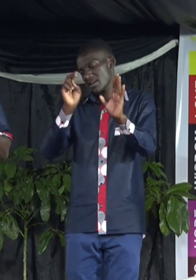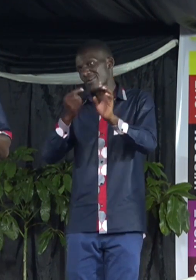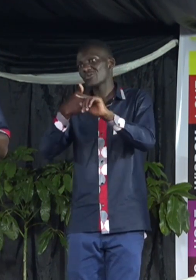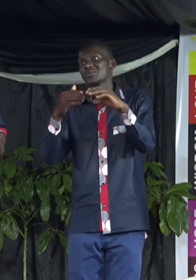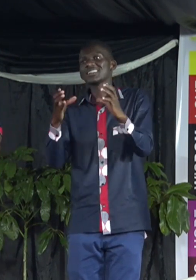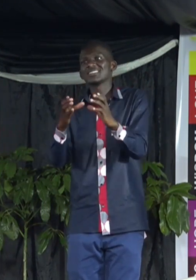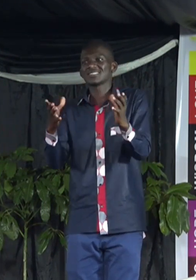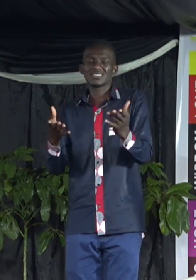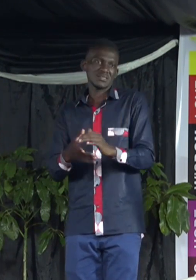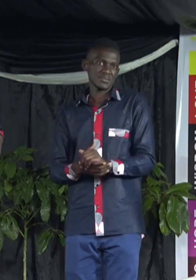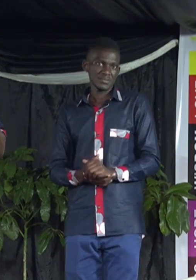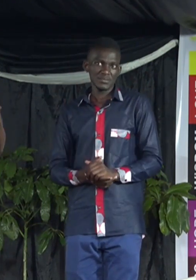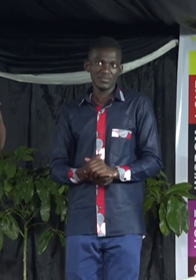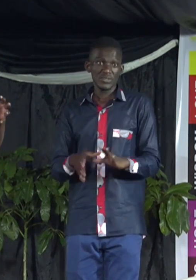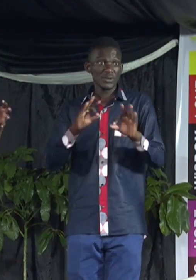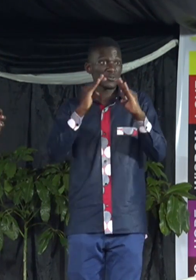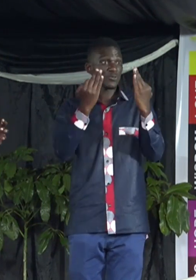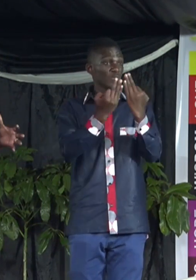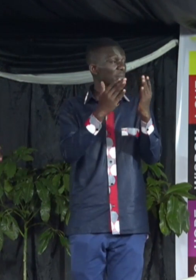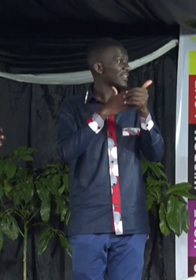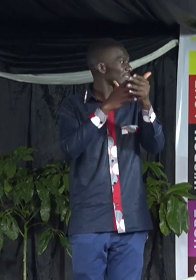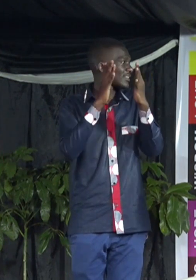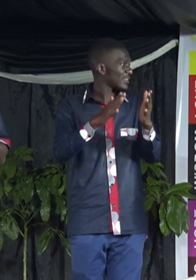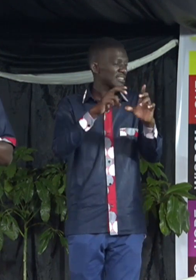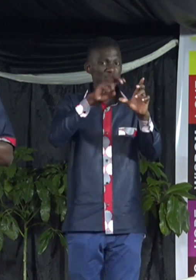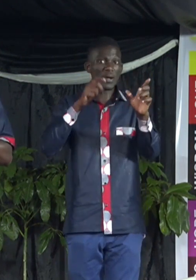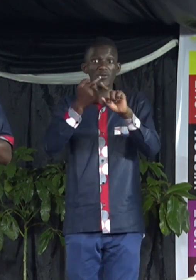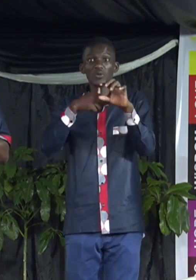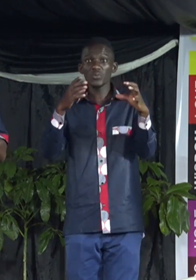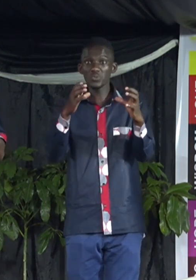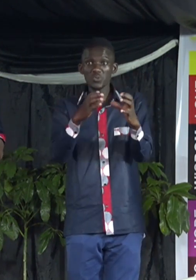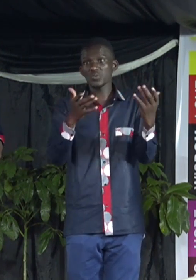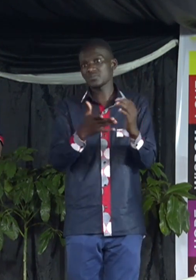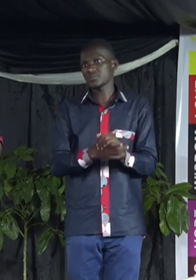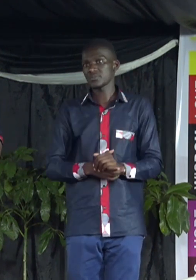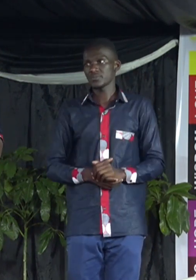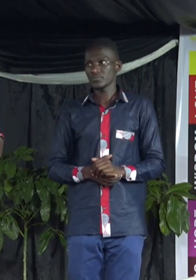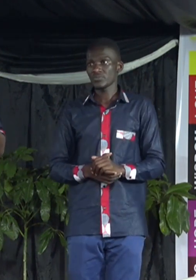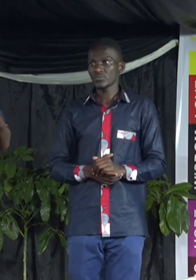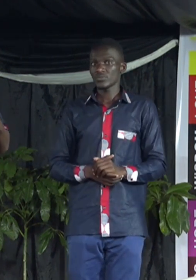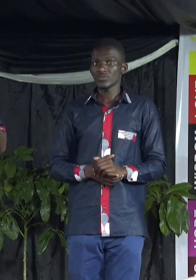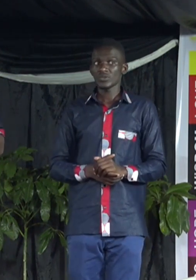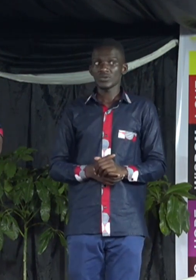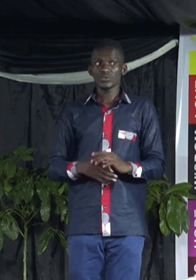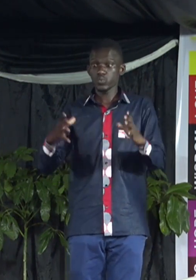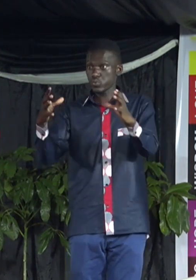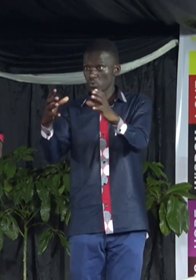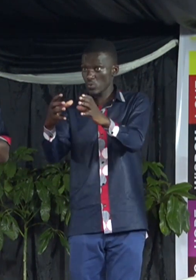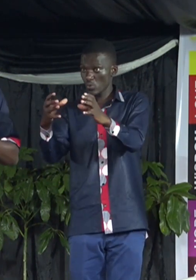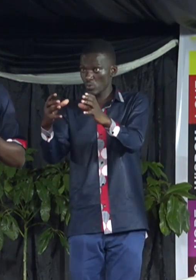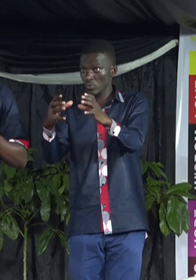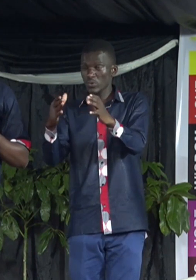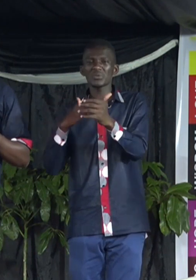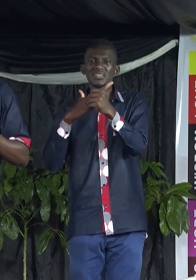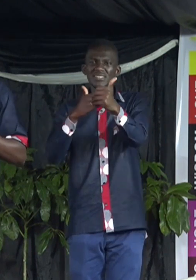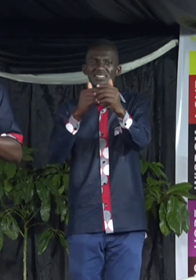Prompters and interpreters, let's leave those factions. Family leaders, let's get out of such groups.